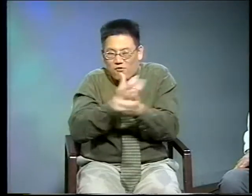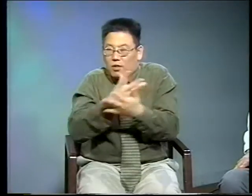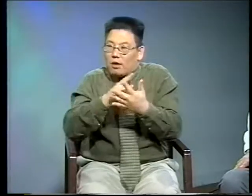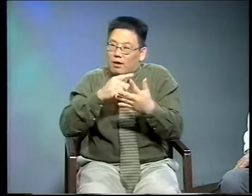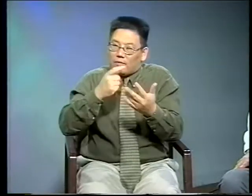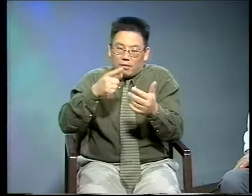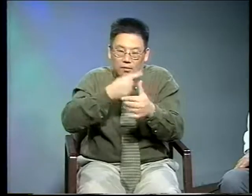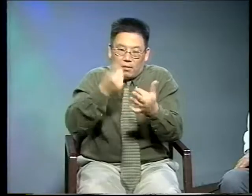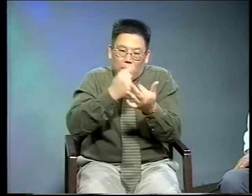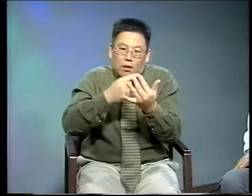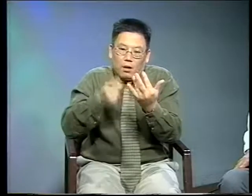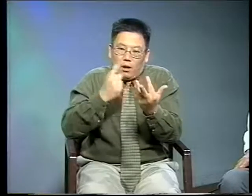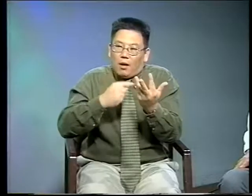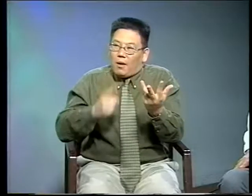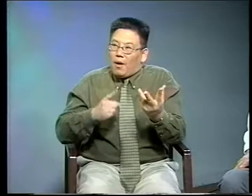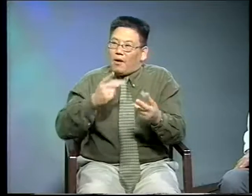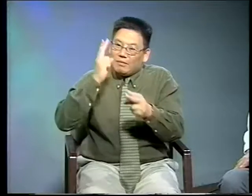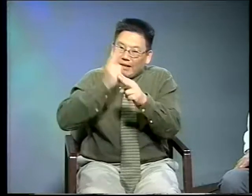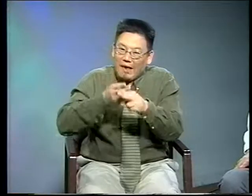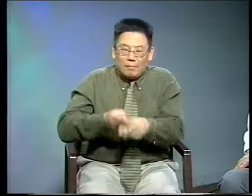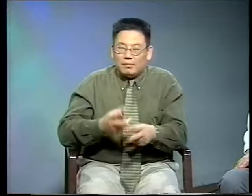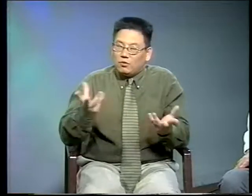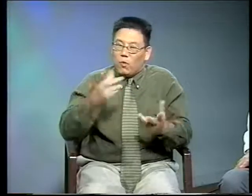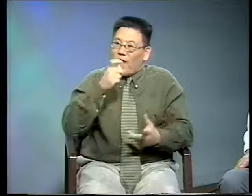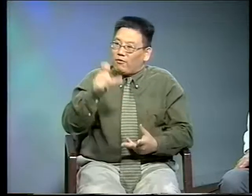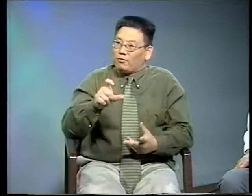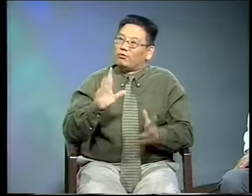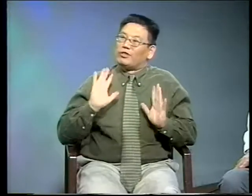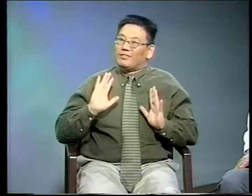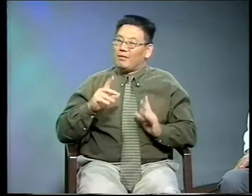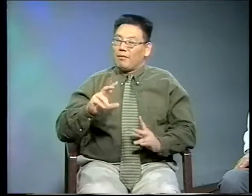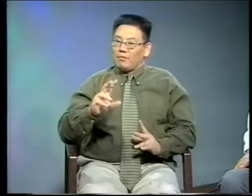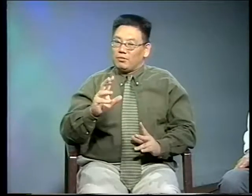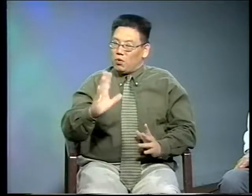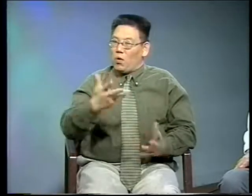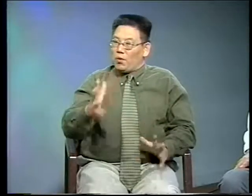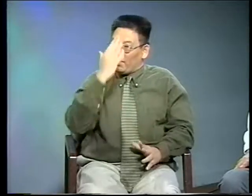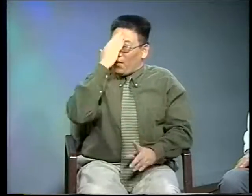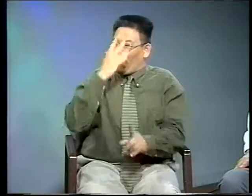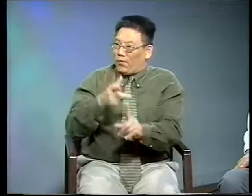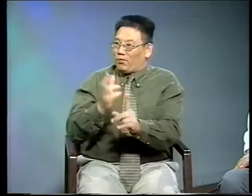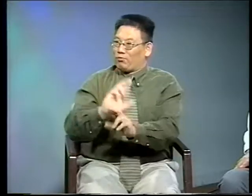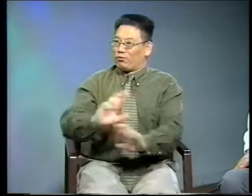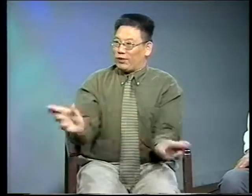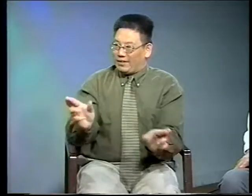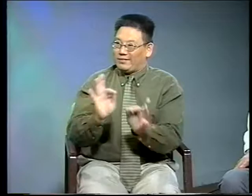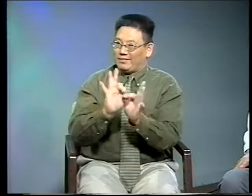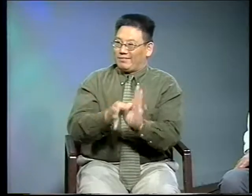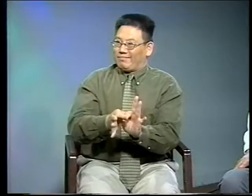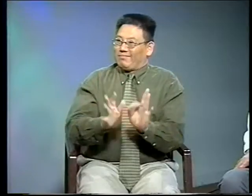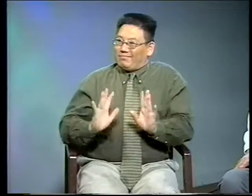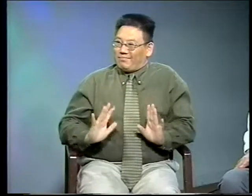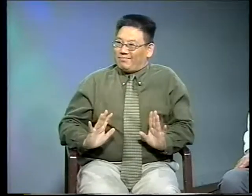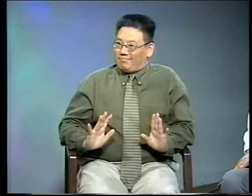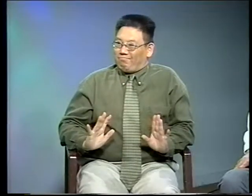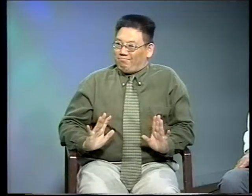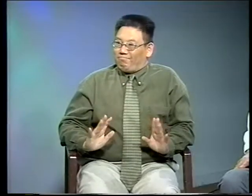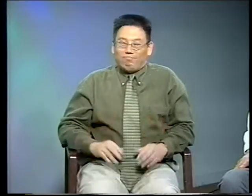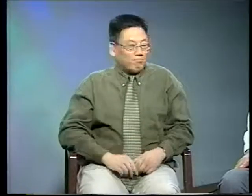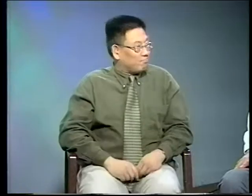of all the various aspects and the terminology they would already have that knowledge base